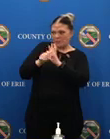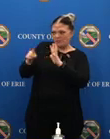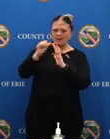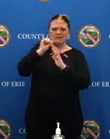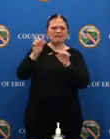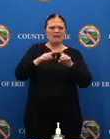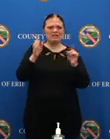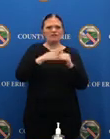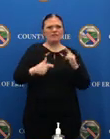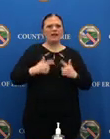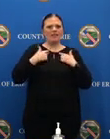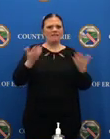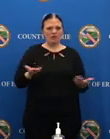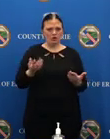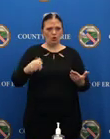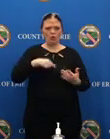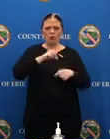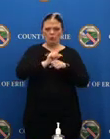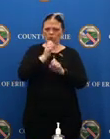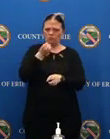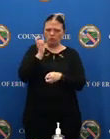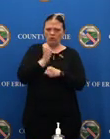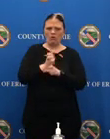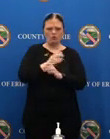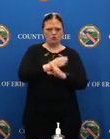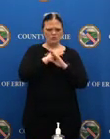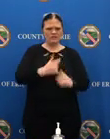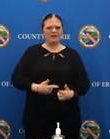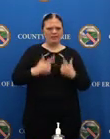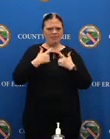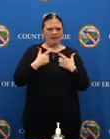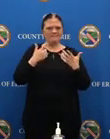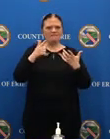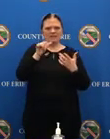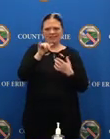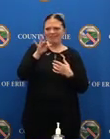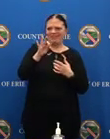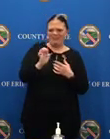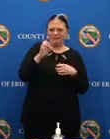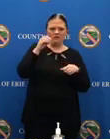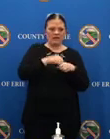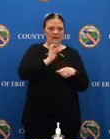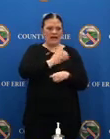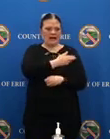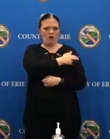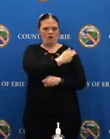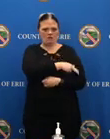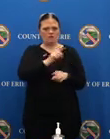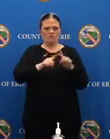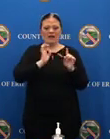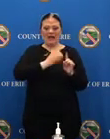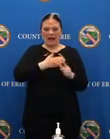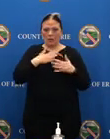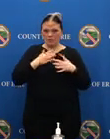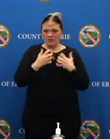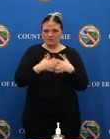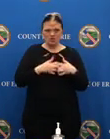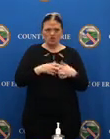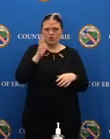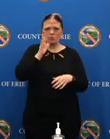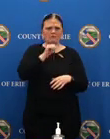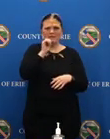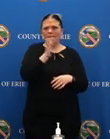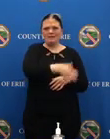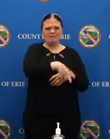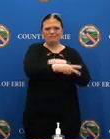up here. We're going to work very hard to protect life in our hospitals, whether it's downstate or upstate, but our ventilators are not going to be taken away